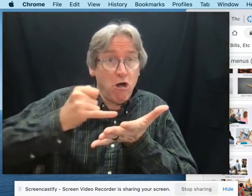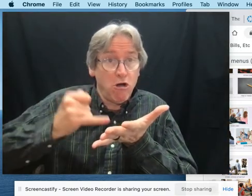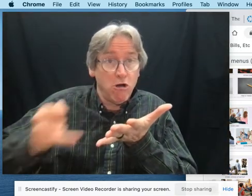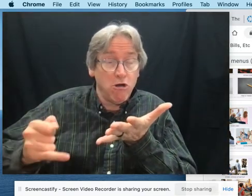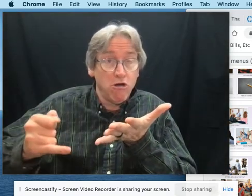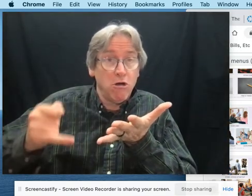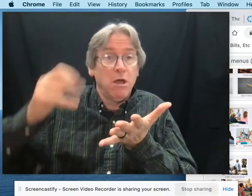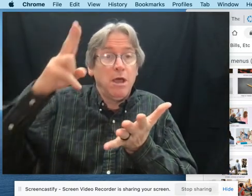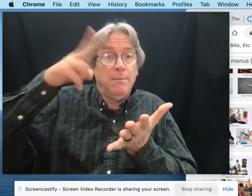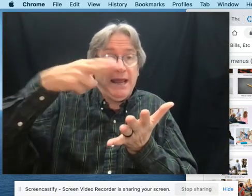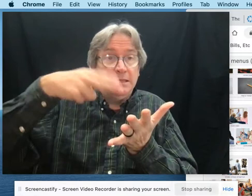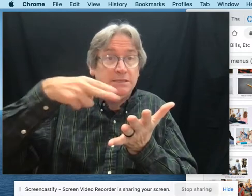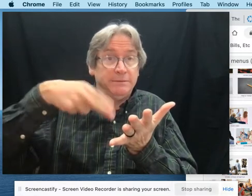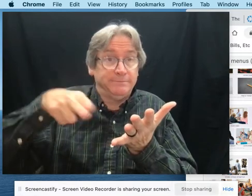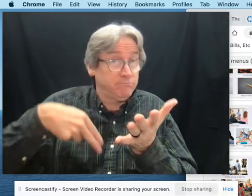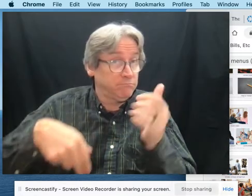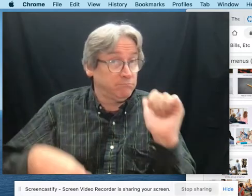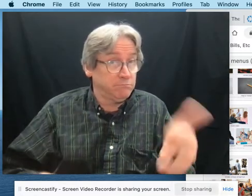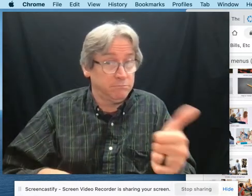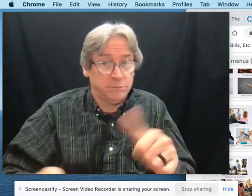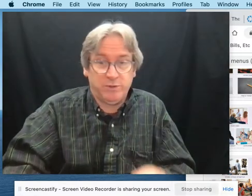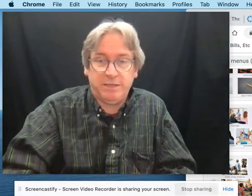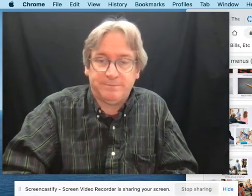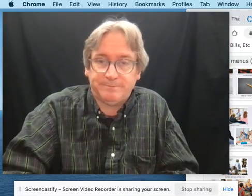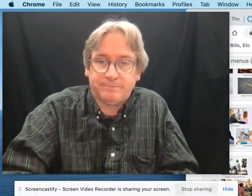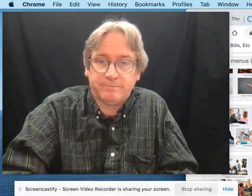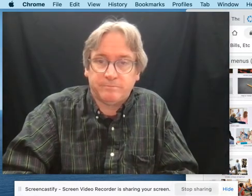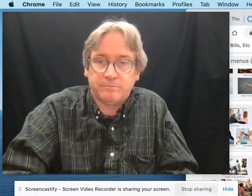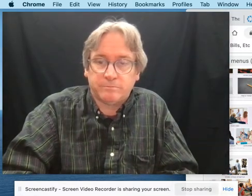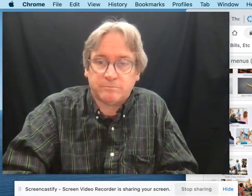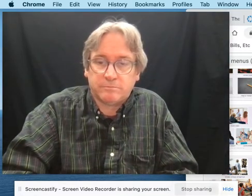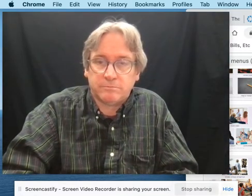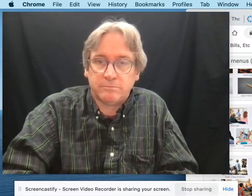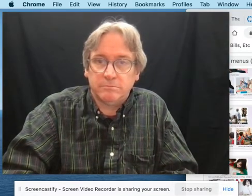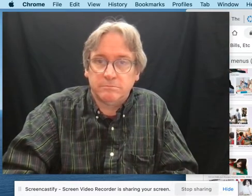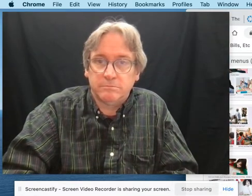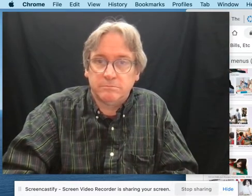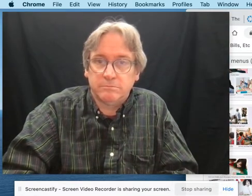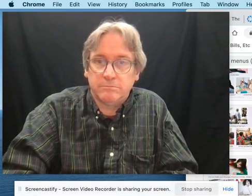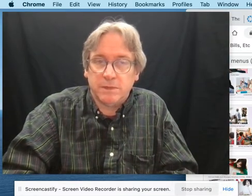draw, paint. Sweet.